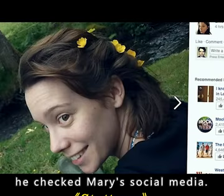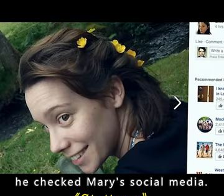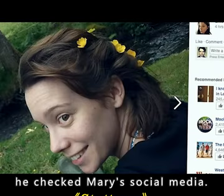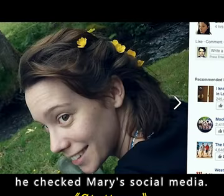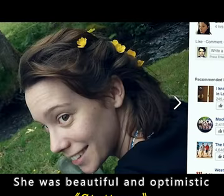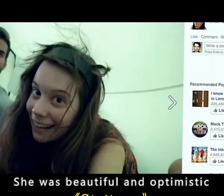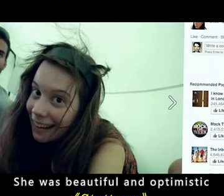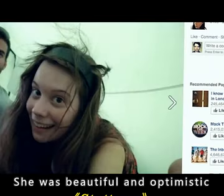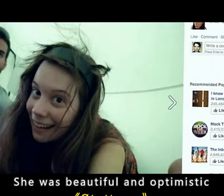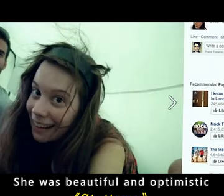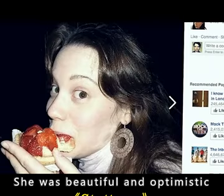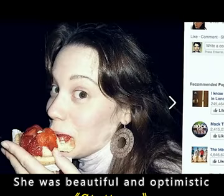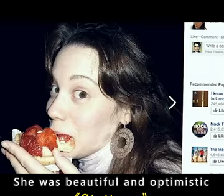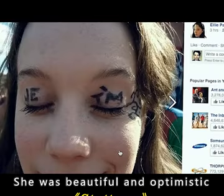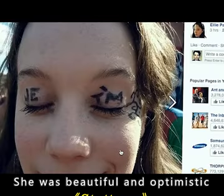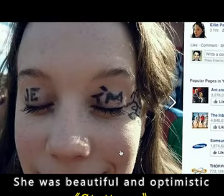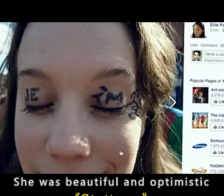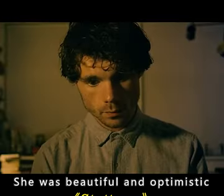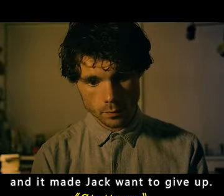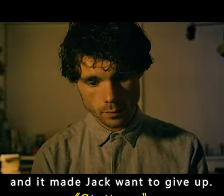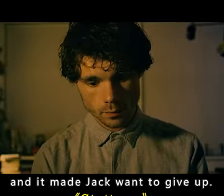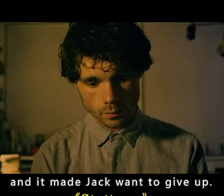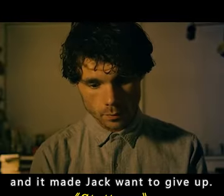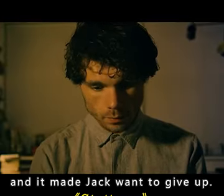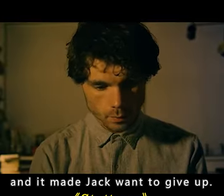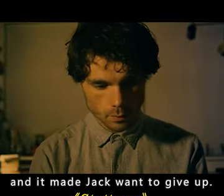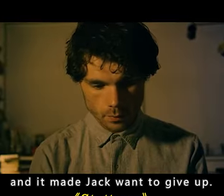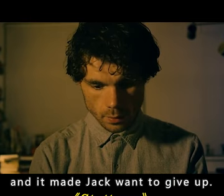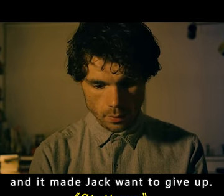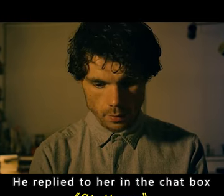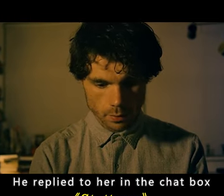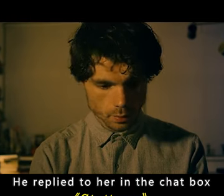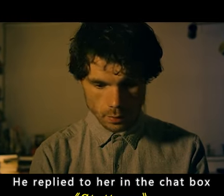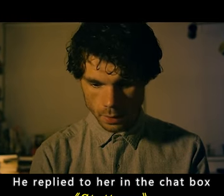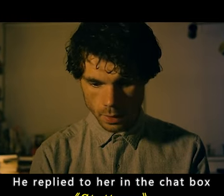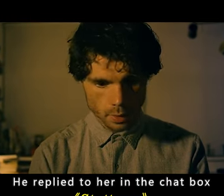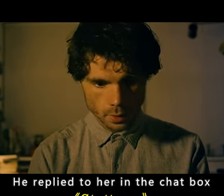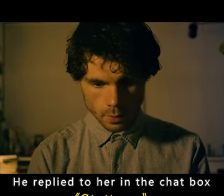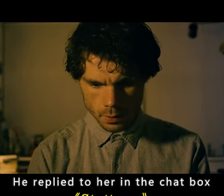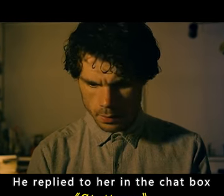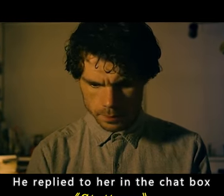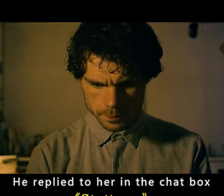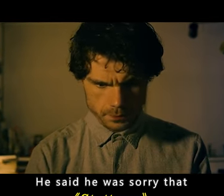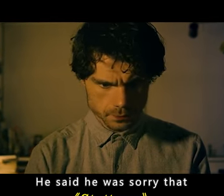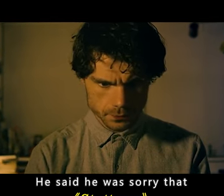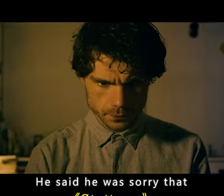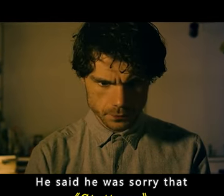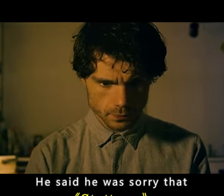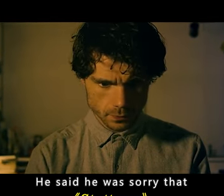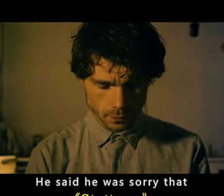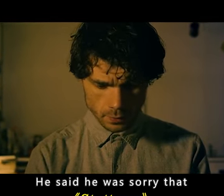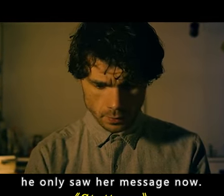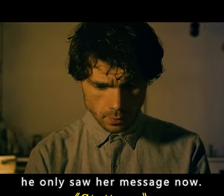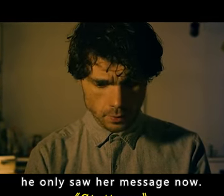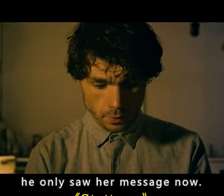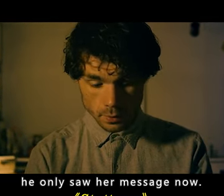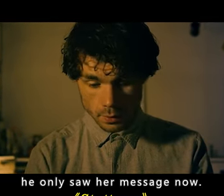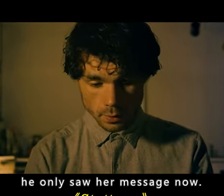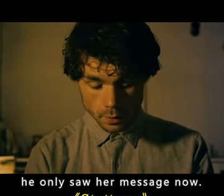media. She was beautiful and optimistic and it made Jack want to give up. He replied to her in the chat box. He said he was sorry that he only saw her message